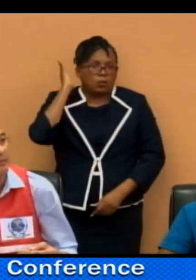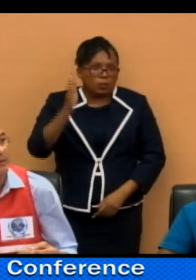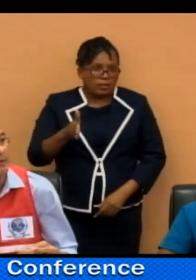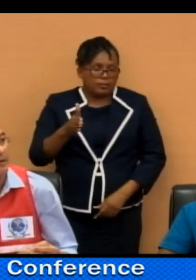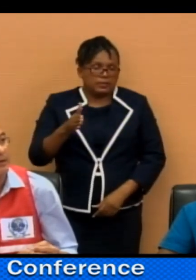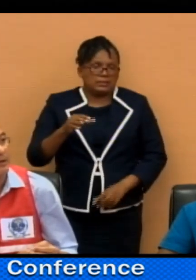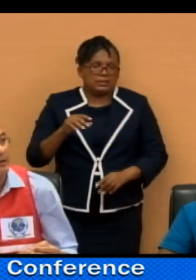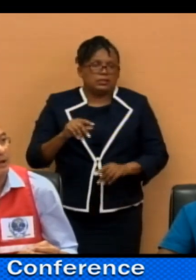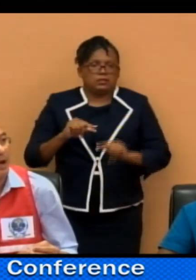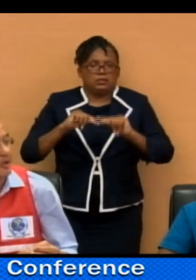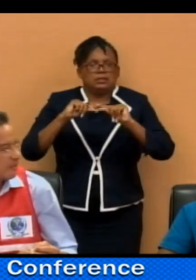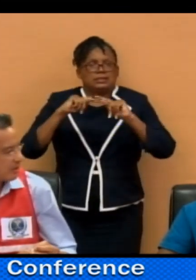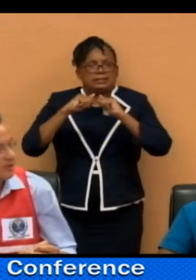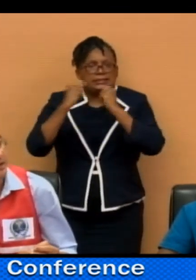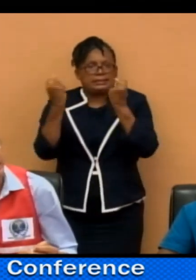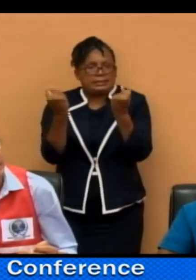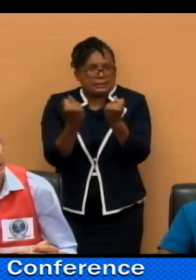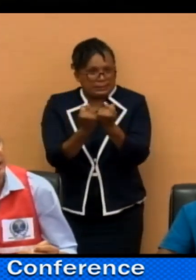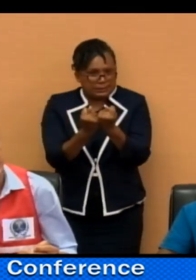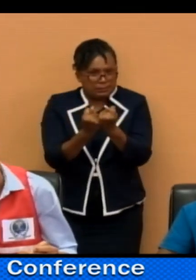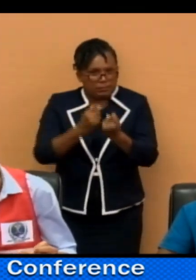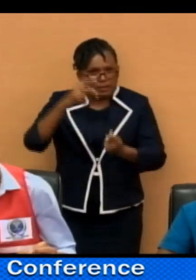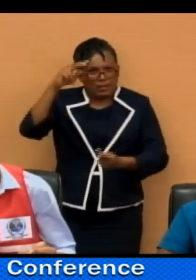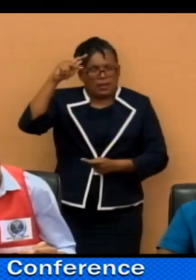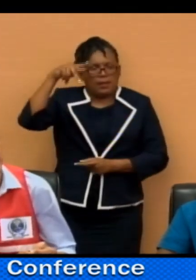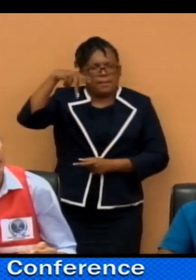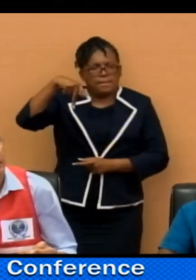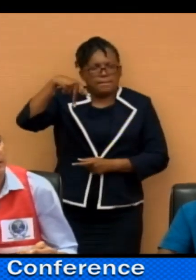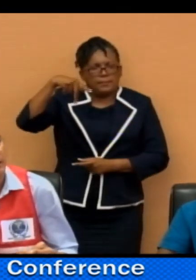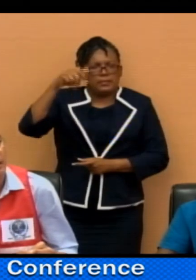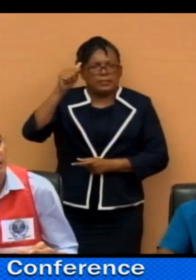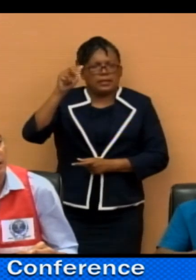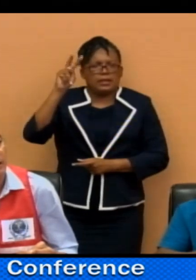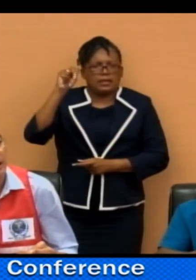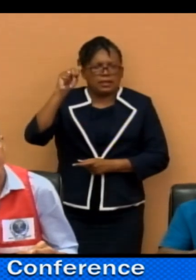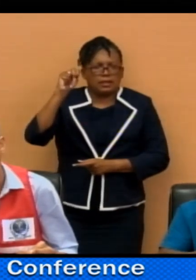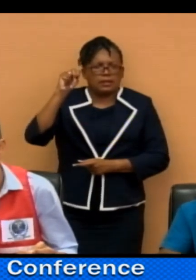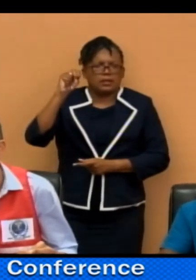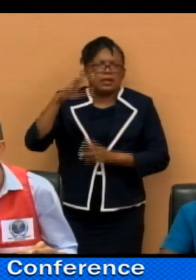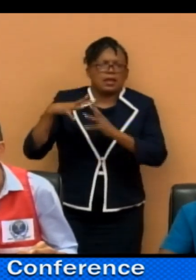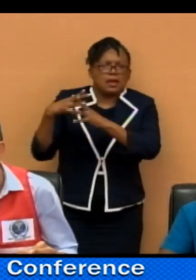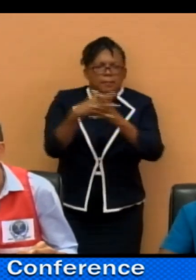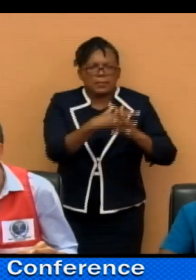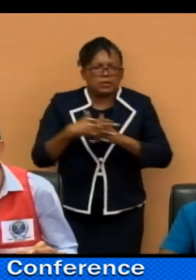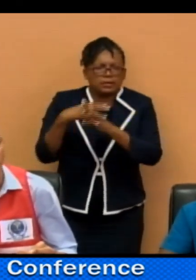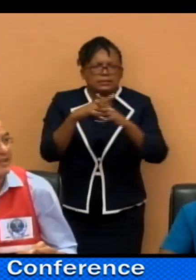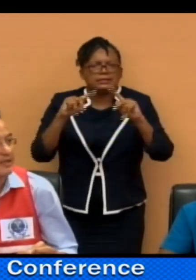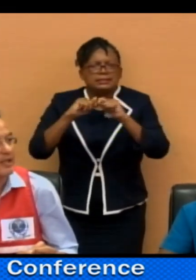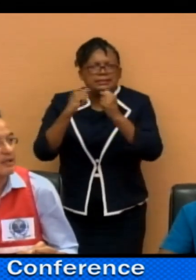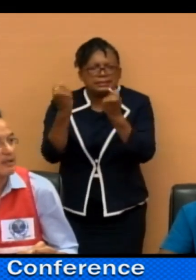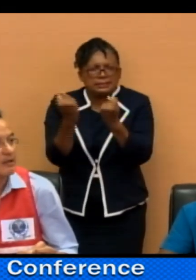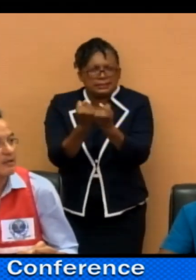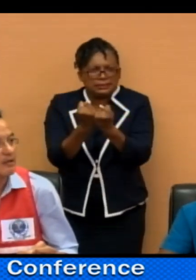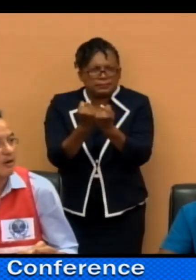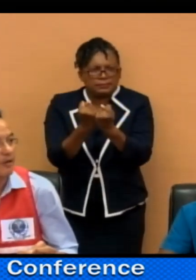team coming to assist us that is still coming in today. They plan to leave on Wednesday or